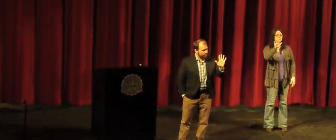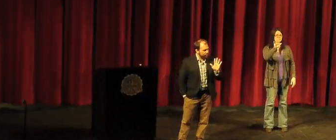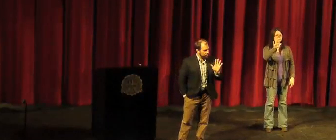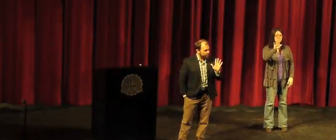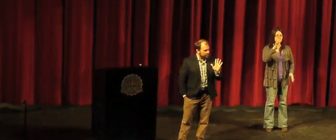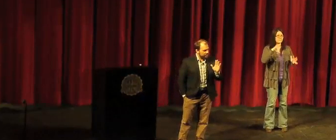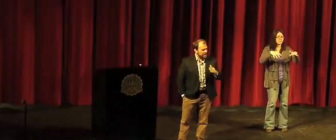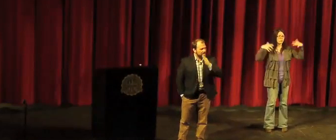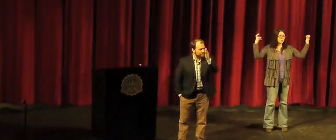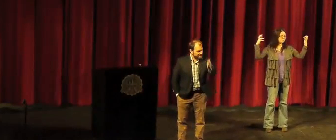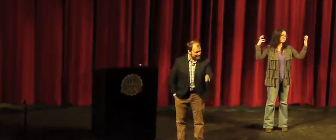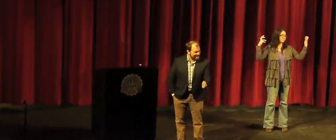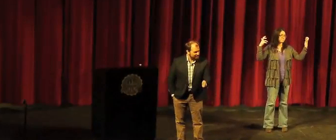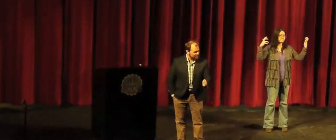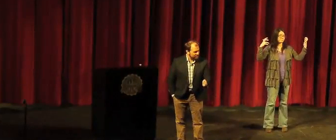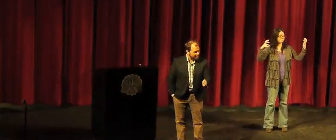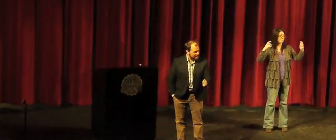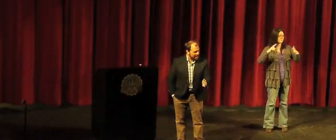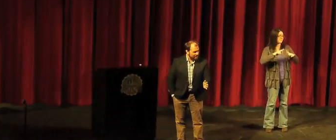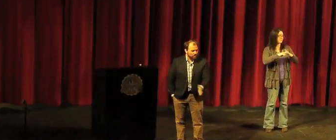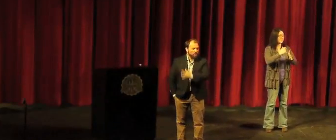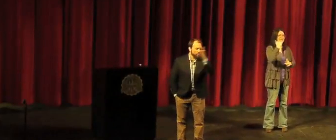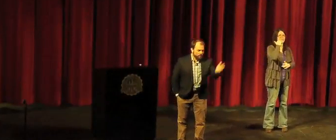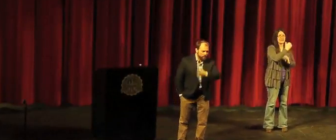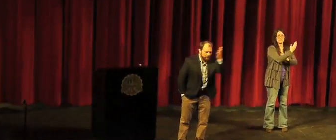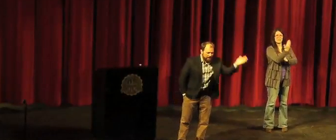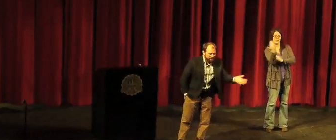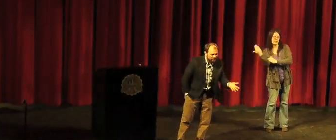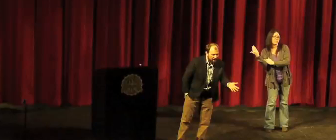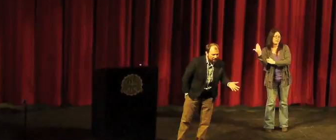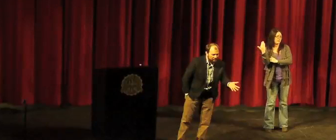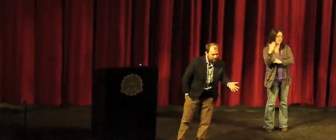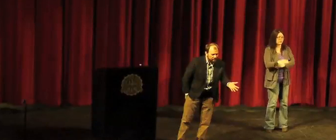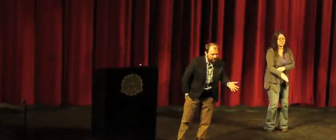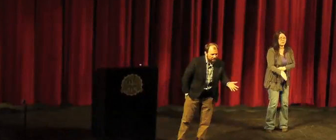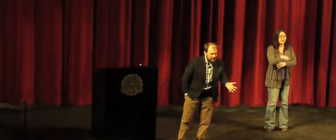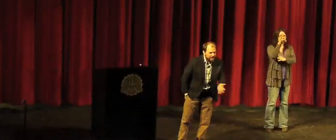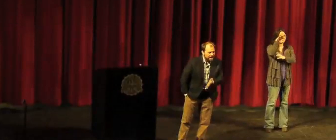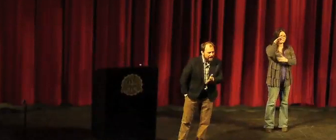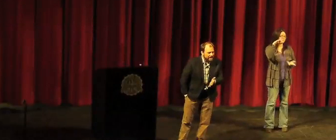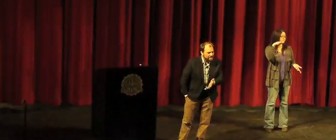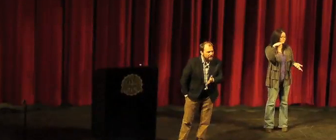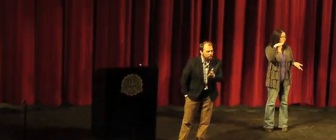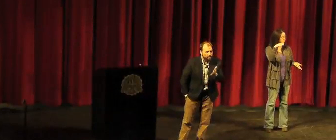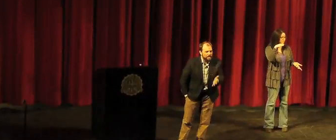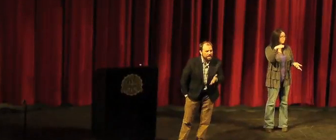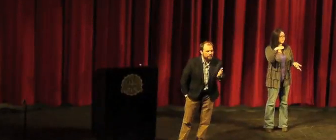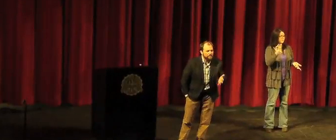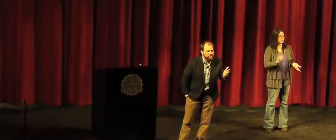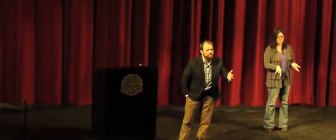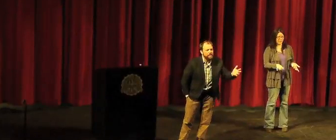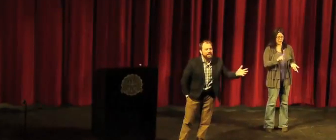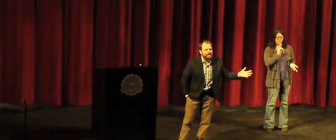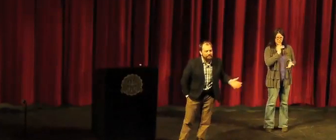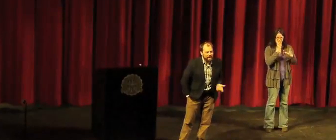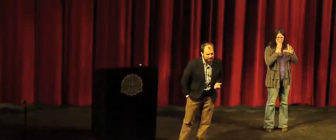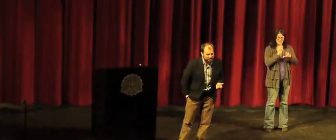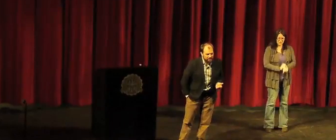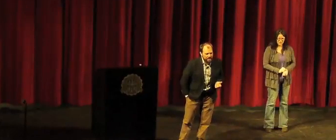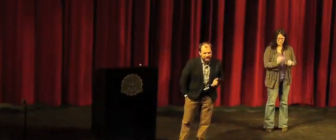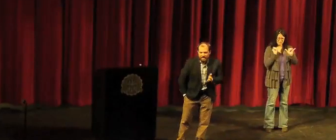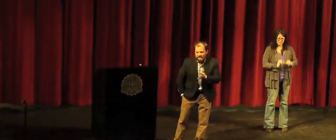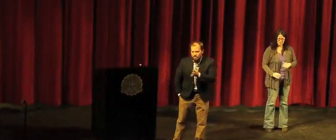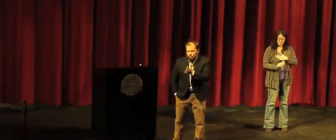as a group, at the beginning of each day, over a lifetime, it has a rehabituating